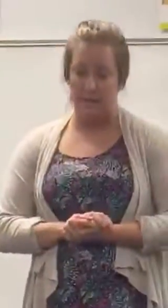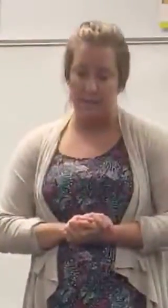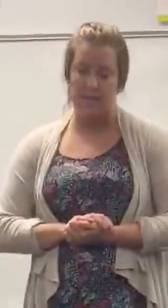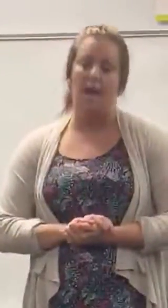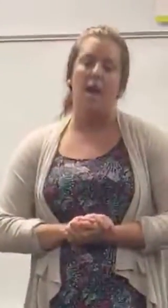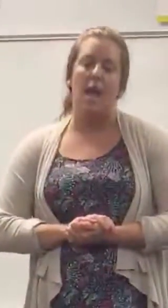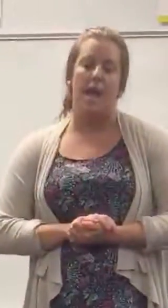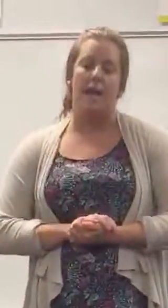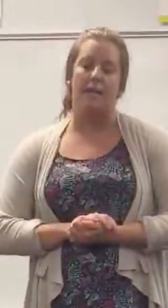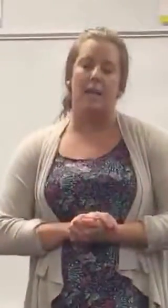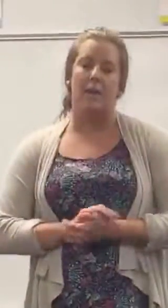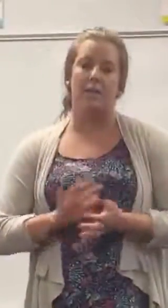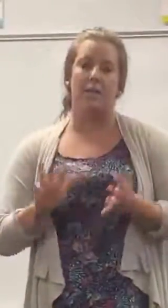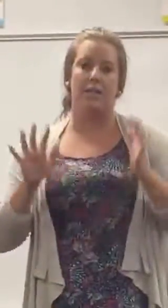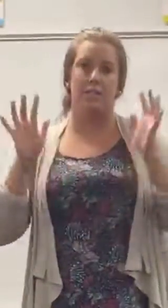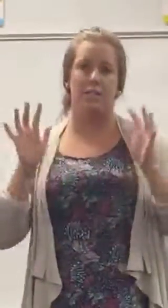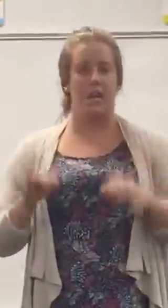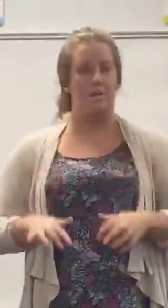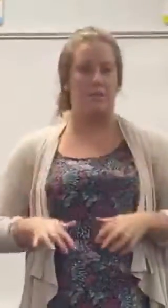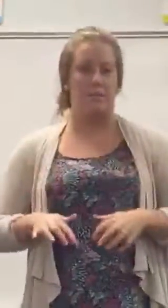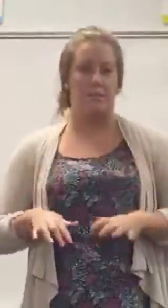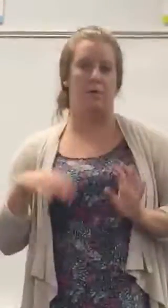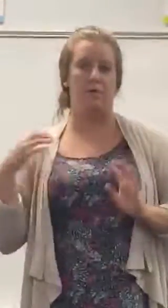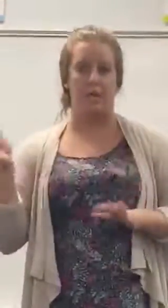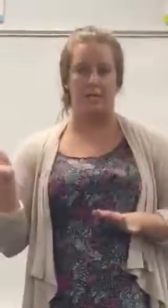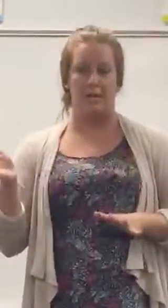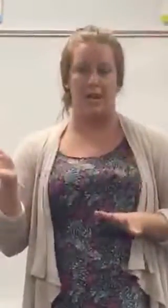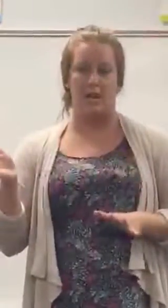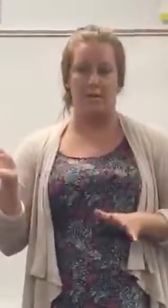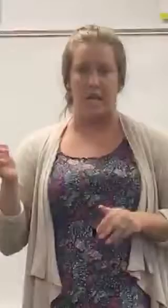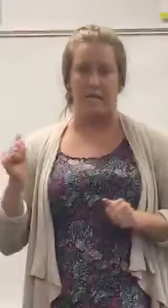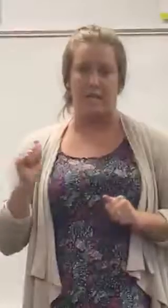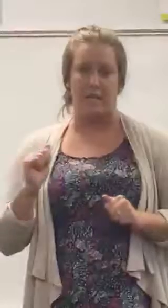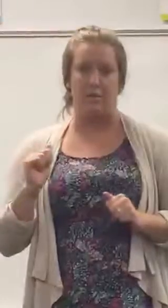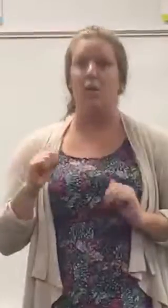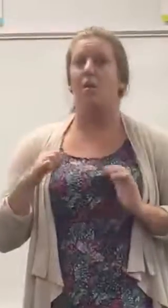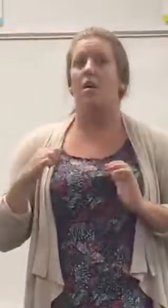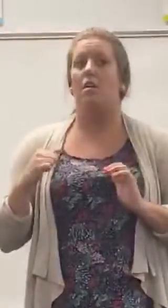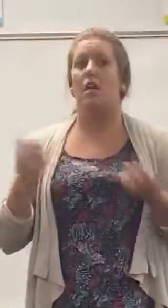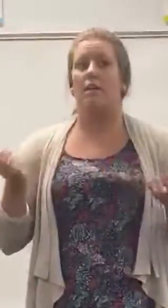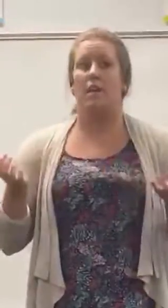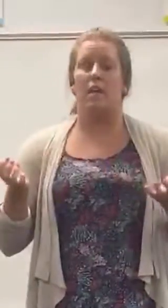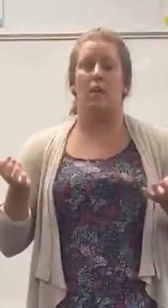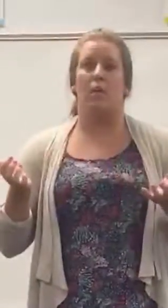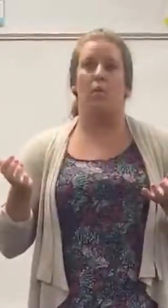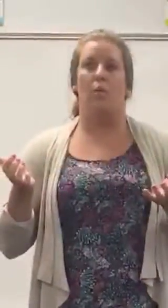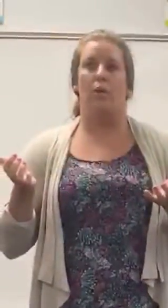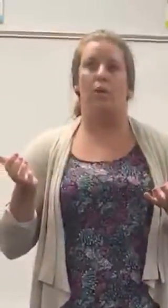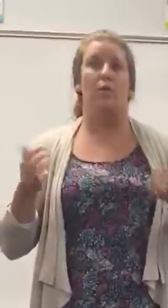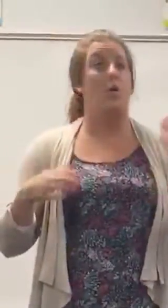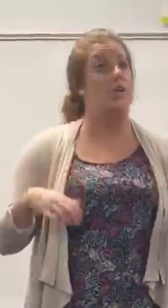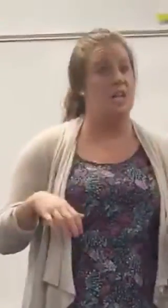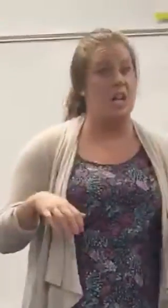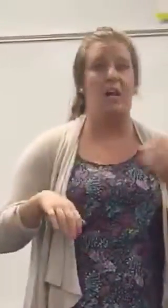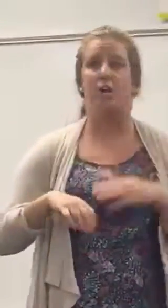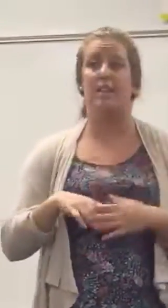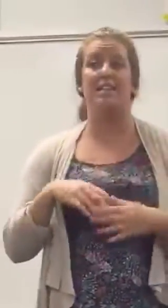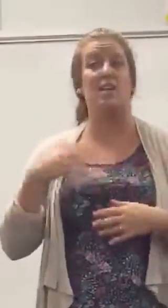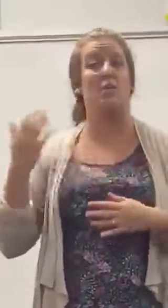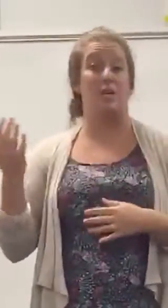mailboxes. And I wanted you guys to just kind of read through, jot down any notes on it that you thought that you were questioning or things that you really